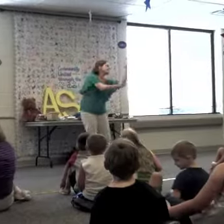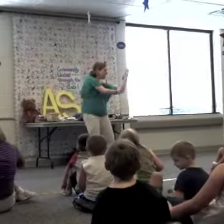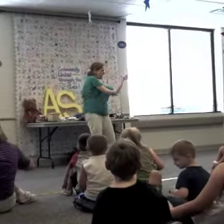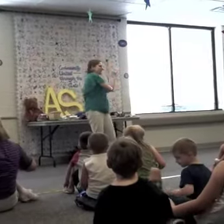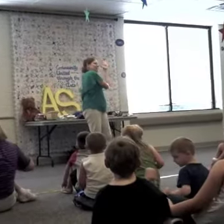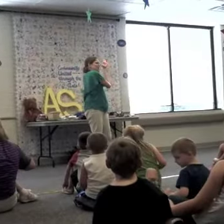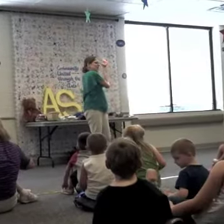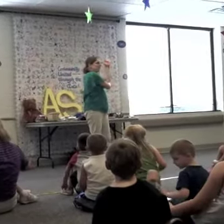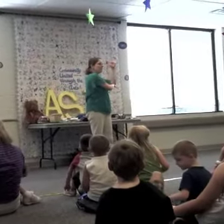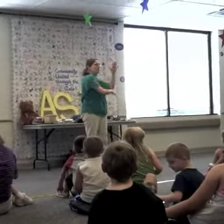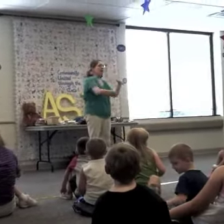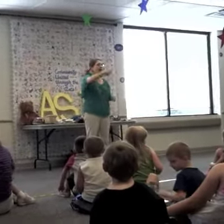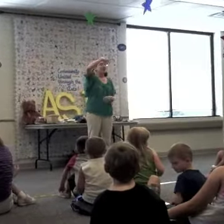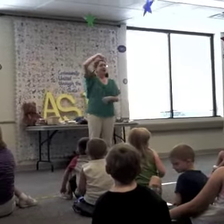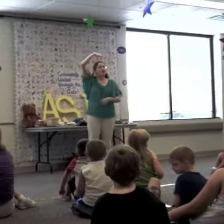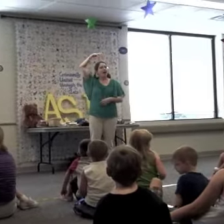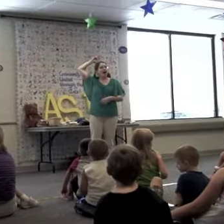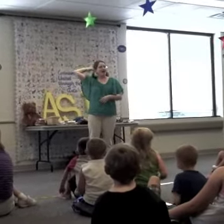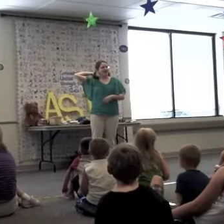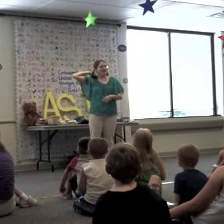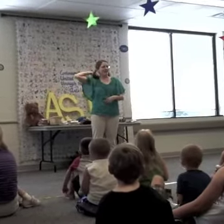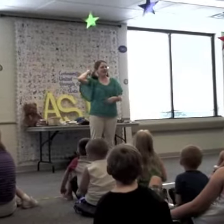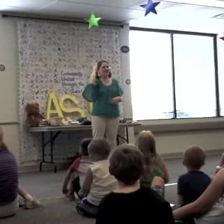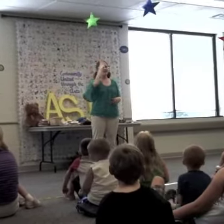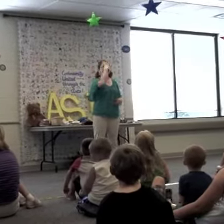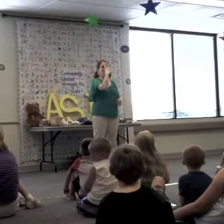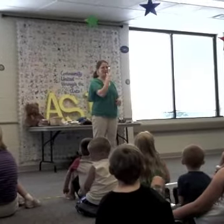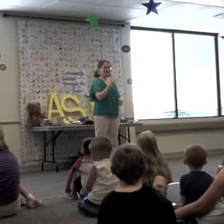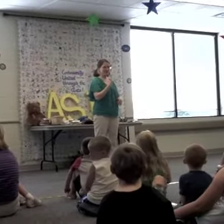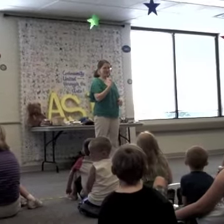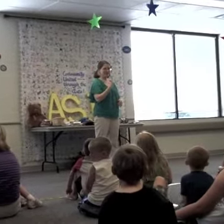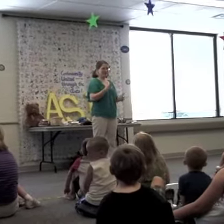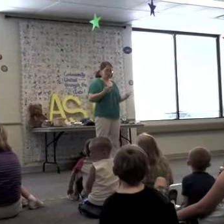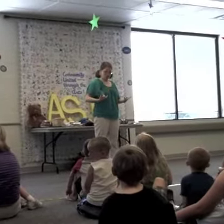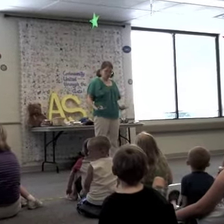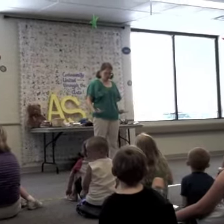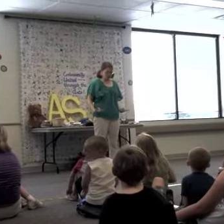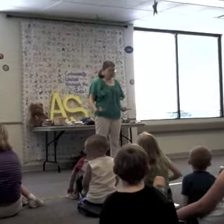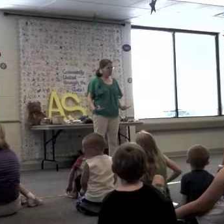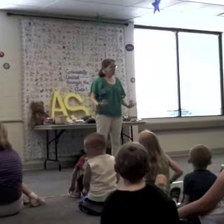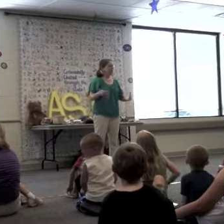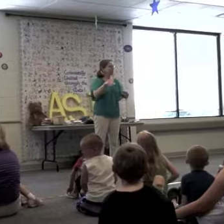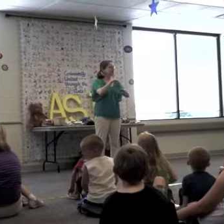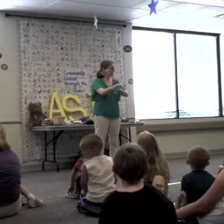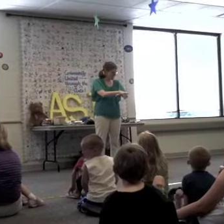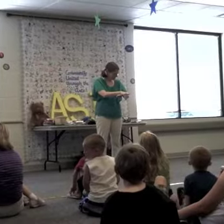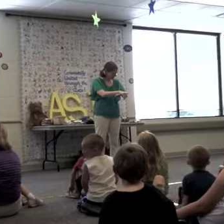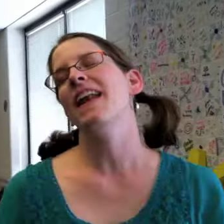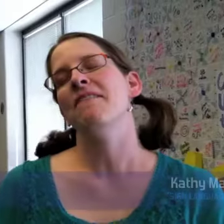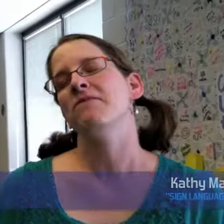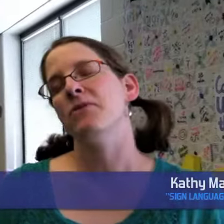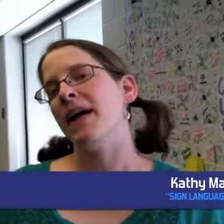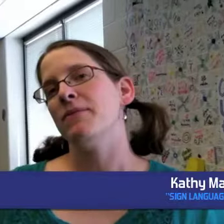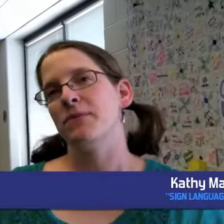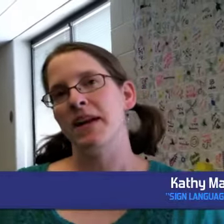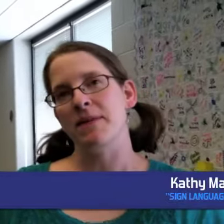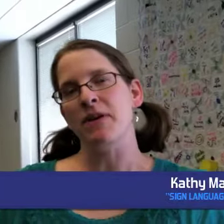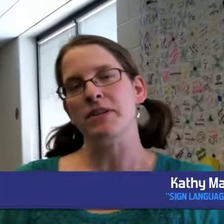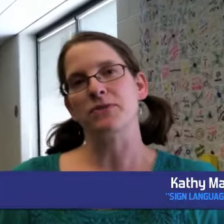who can't hear as well as those who can. McMillan, who is not hearing impaired, got her start working at the Maryland School for the Deaf in Baltimore.